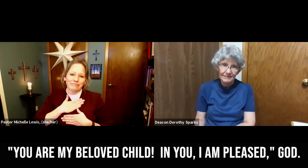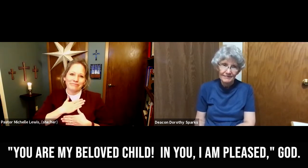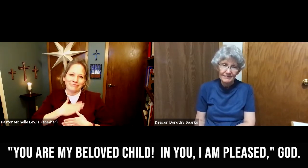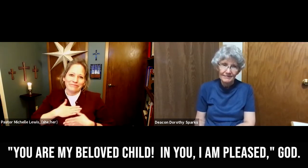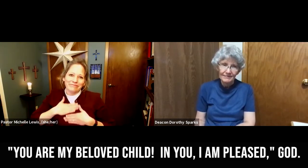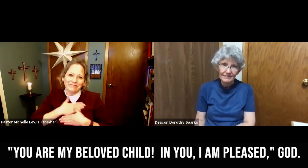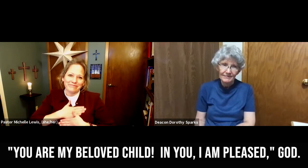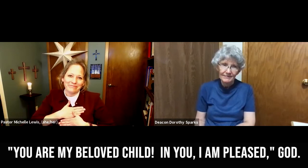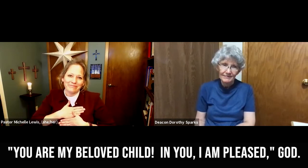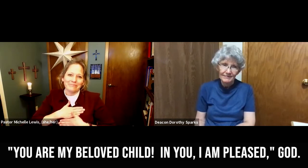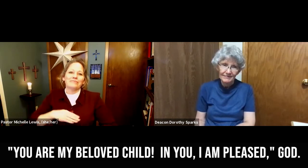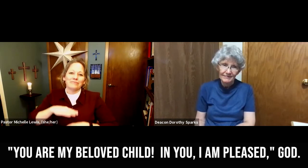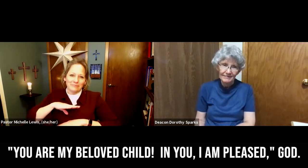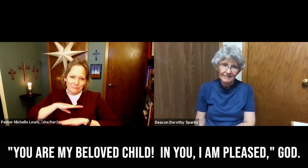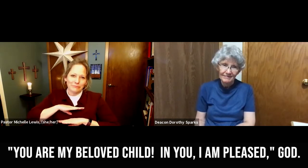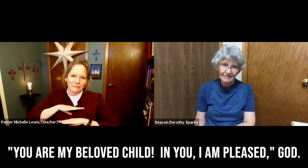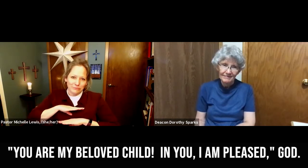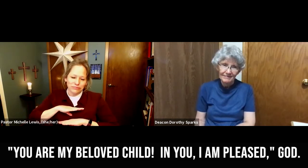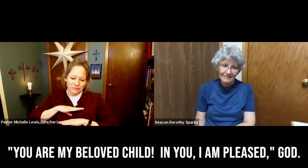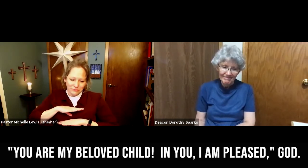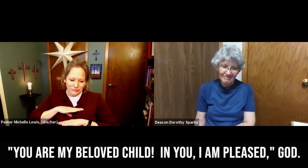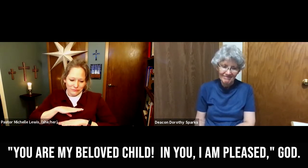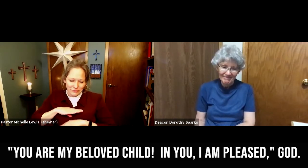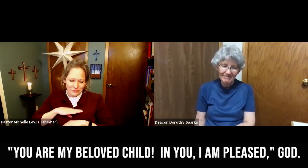In you, I am pleased.